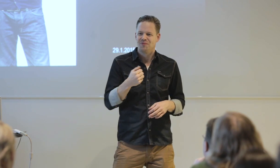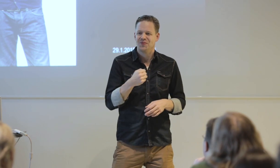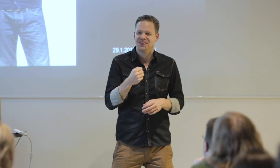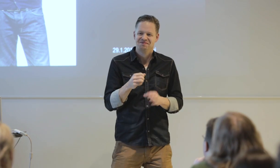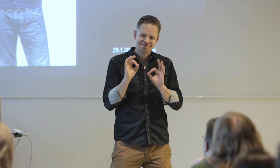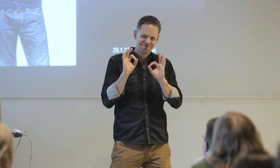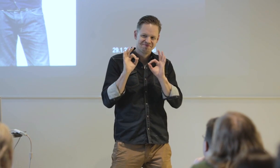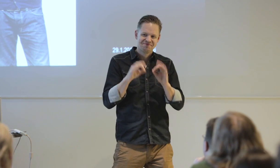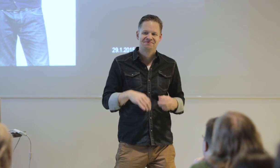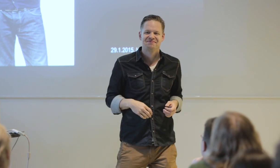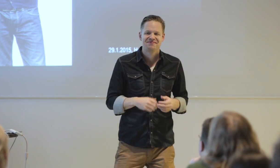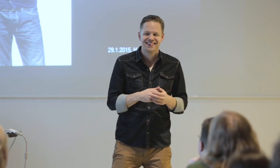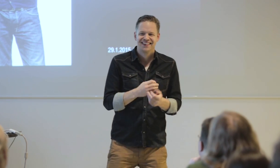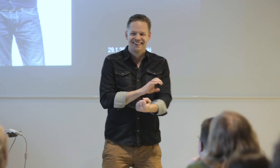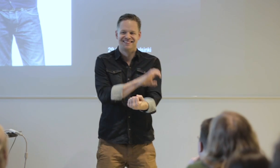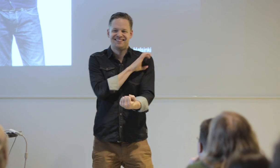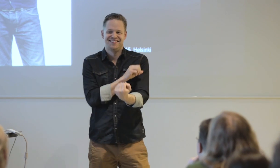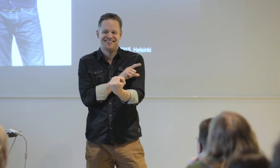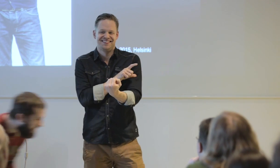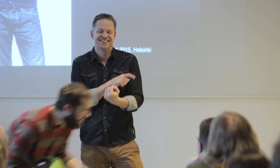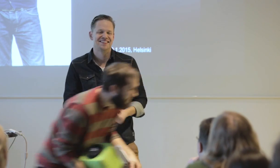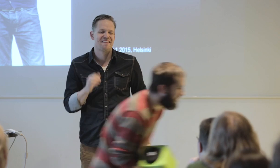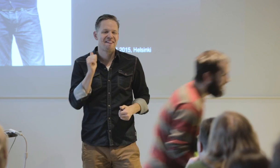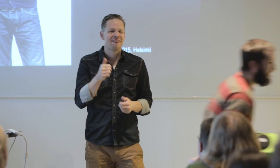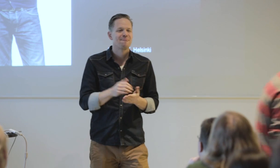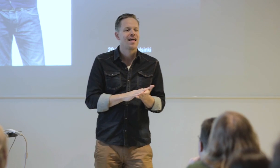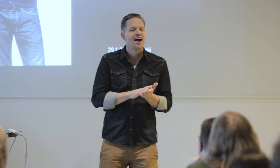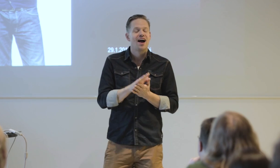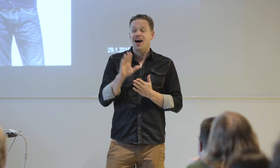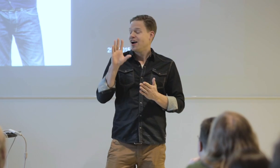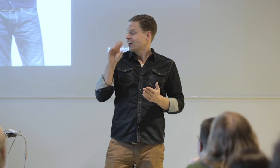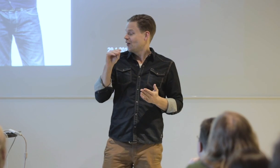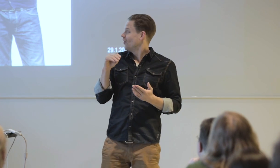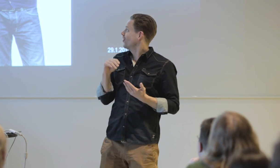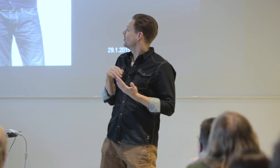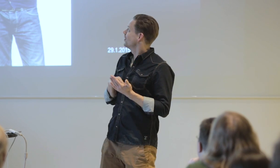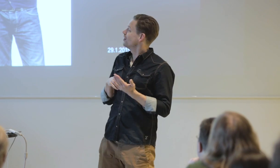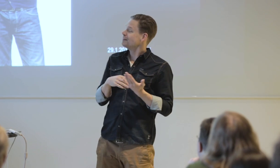that was really nice. Thank you. Gave me a lot of energy. Okay, so